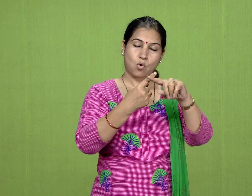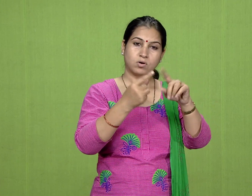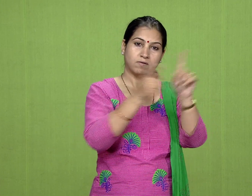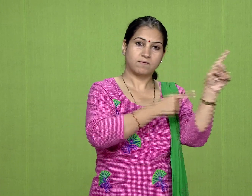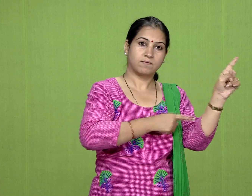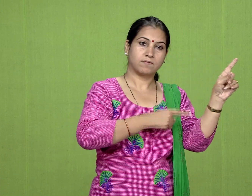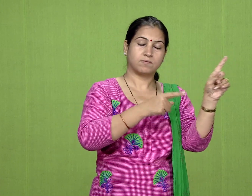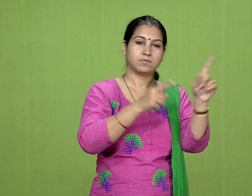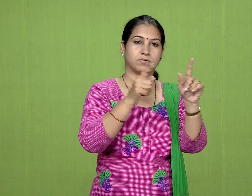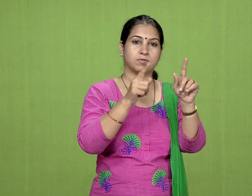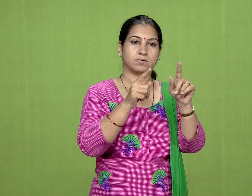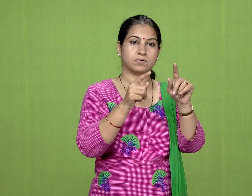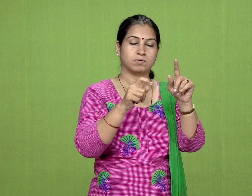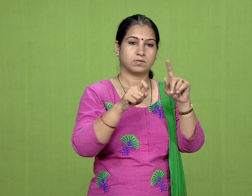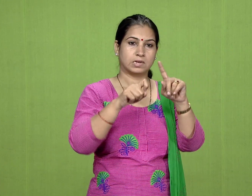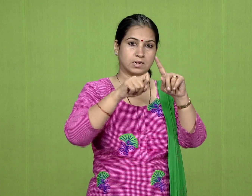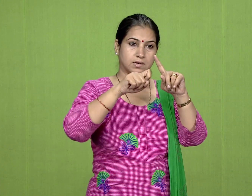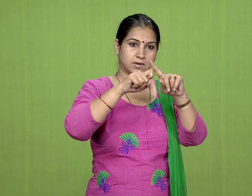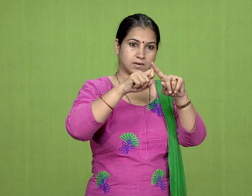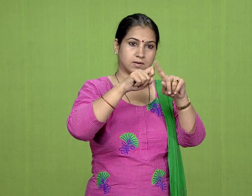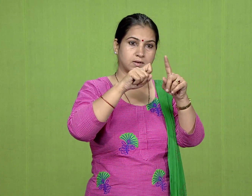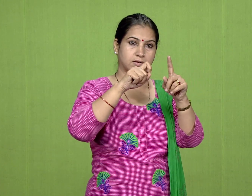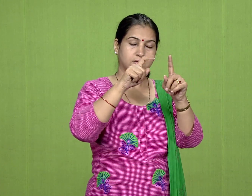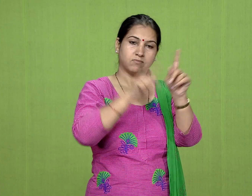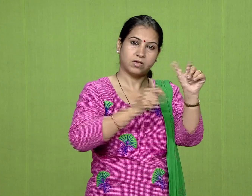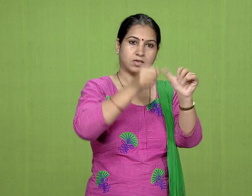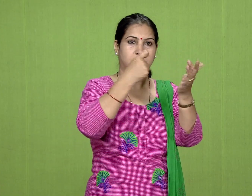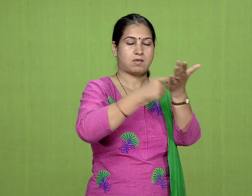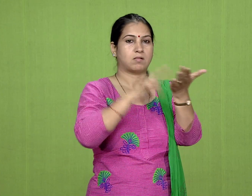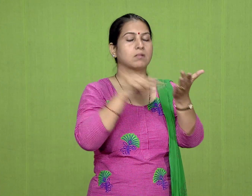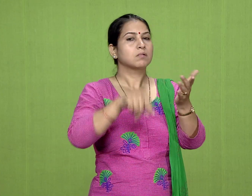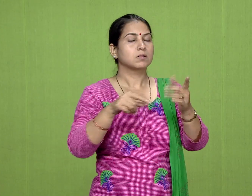which have knots made along the length of the yarn.